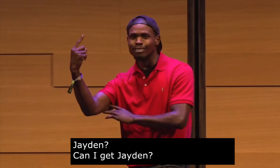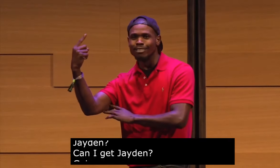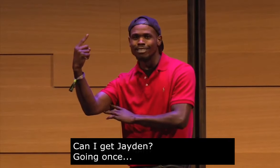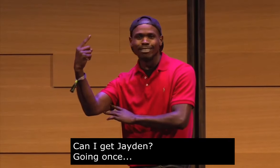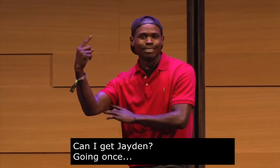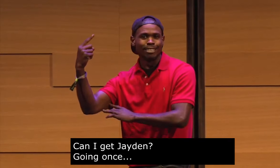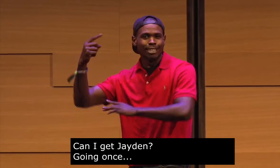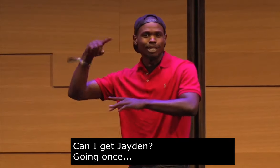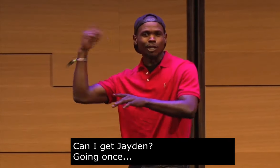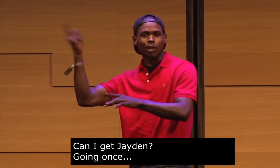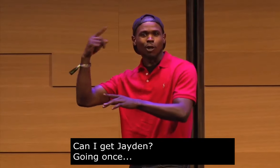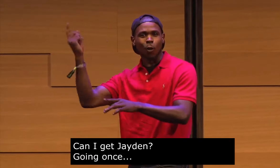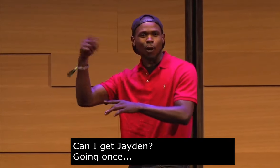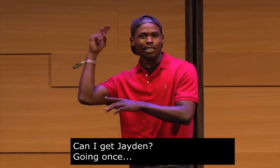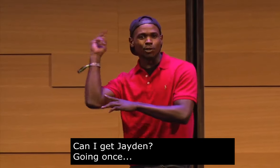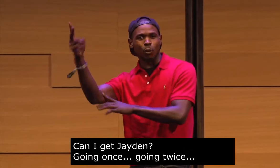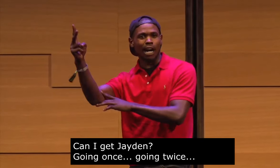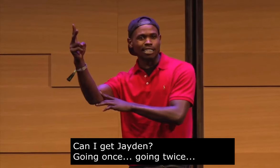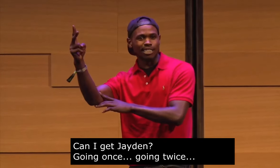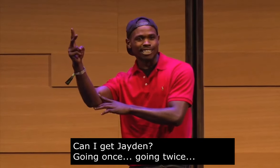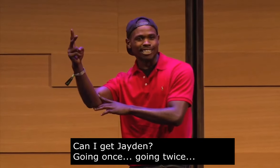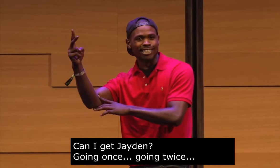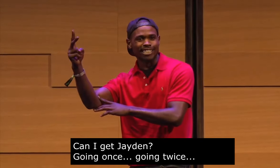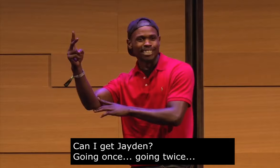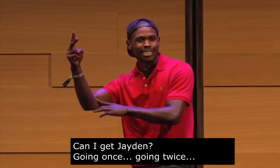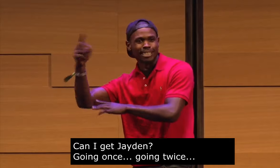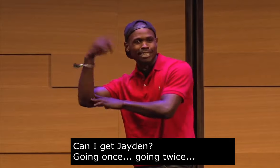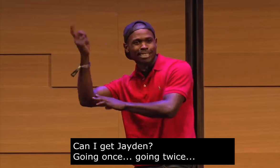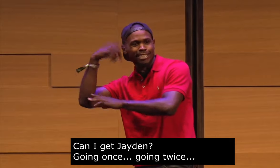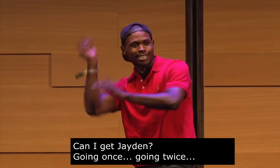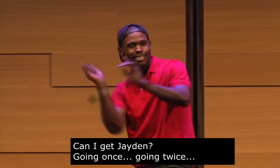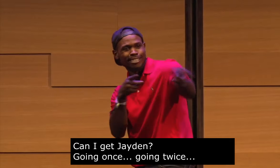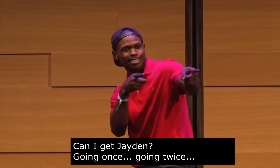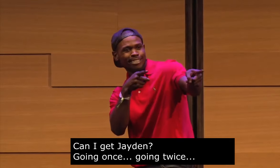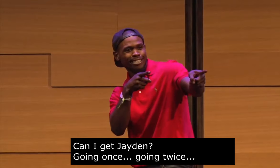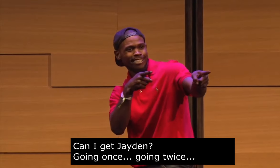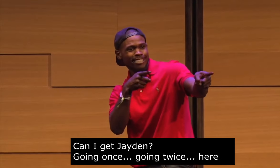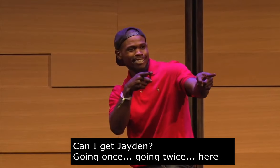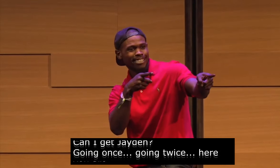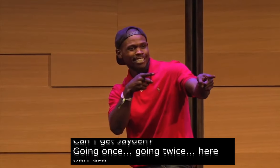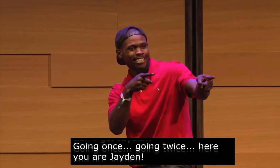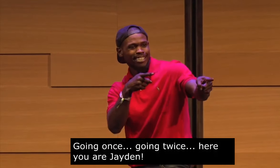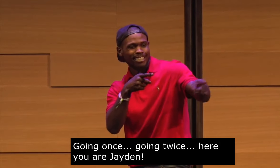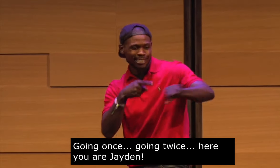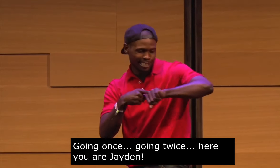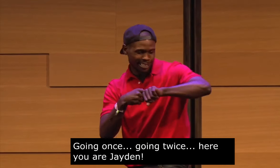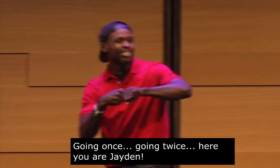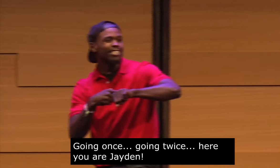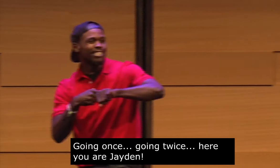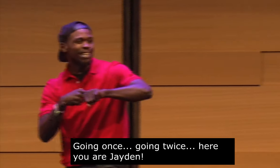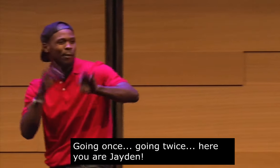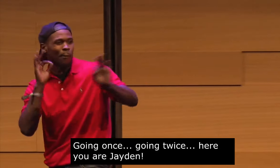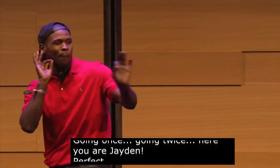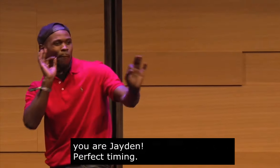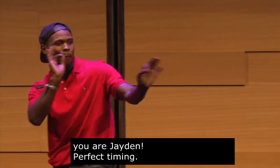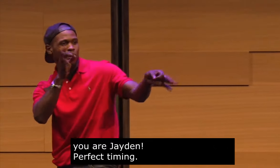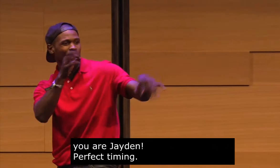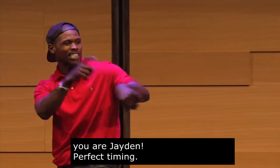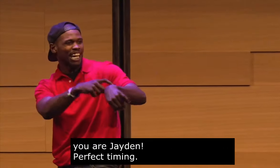Going once. Going twice. Here you are, Jaden.